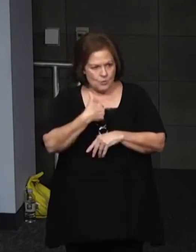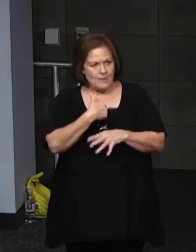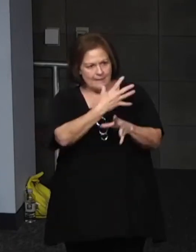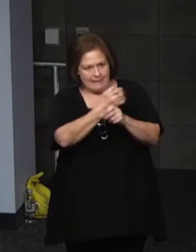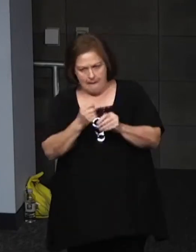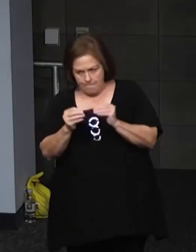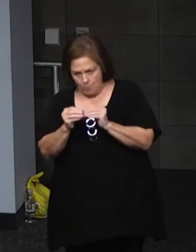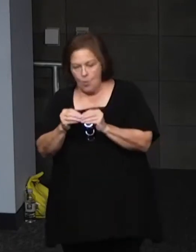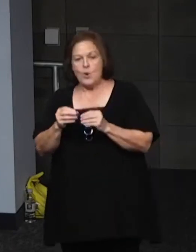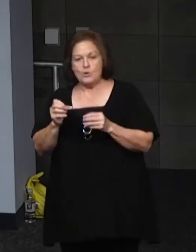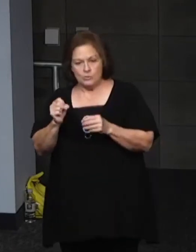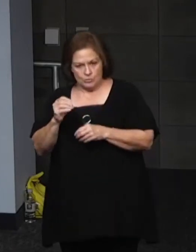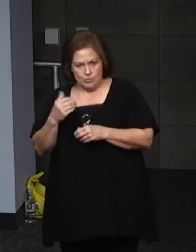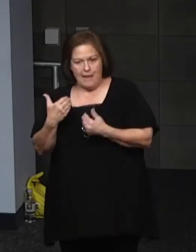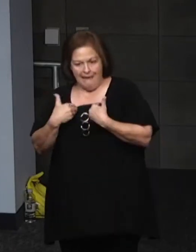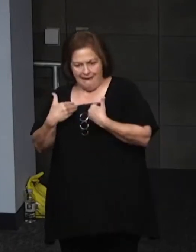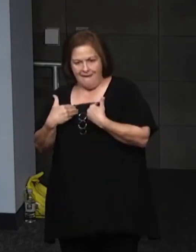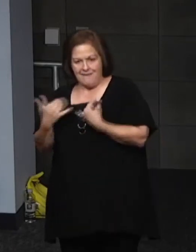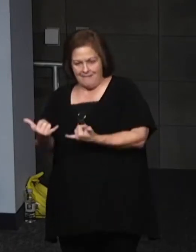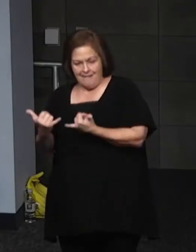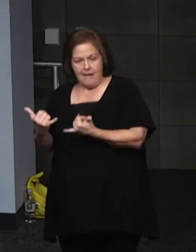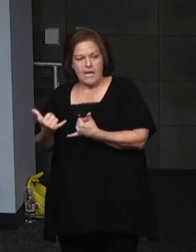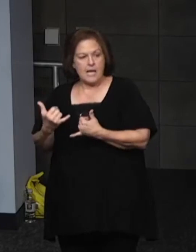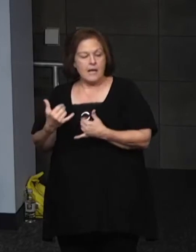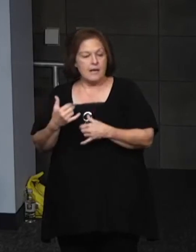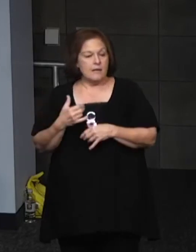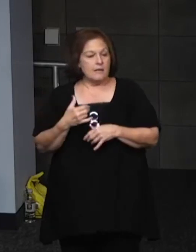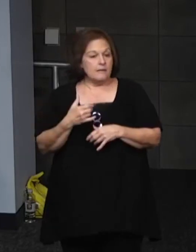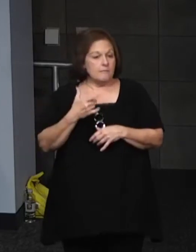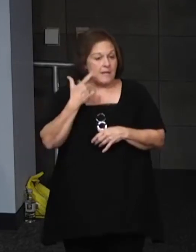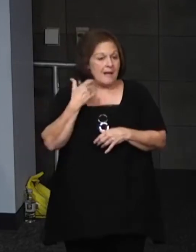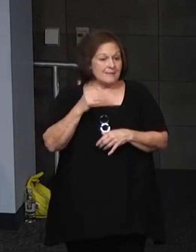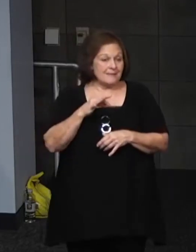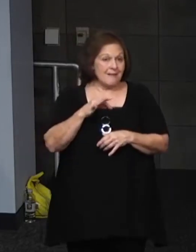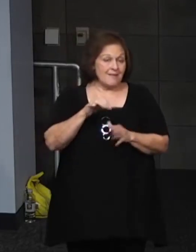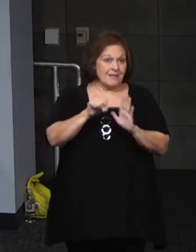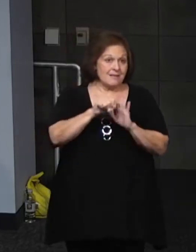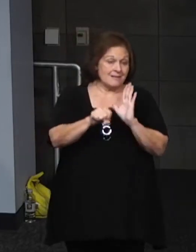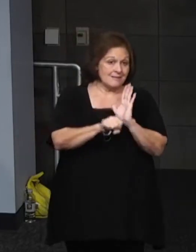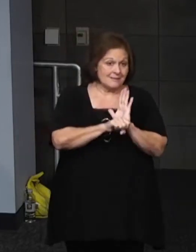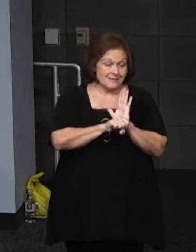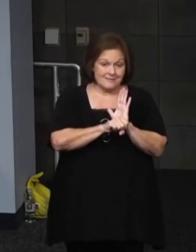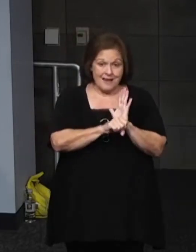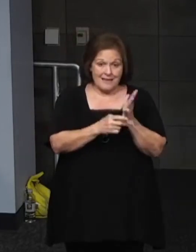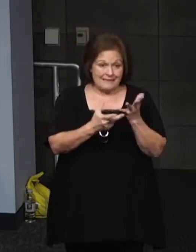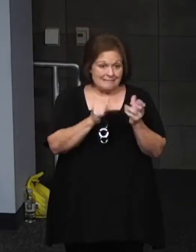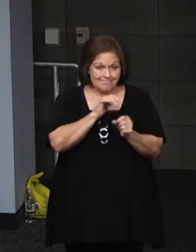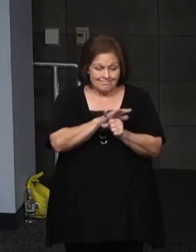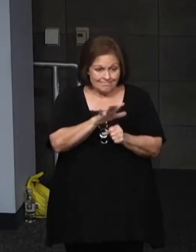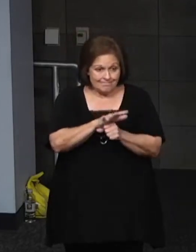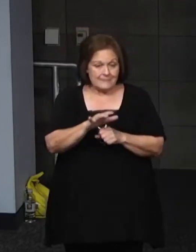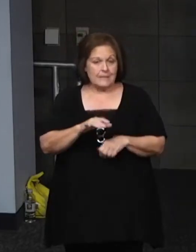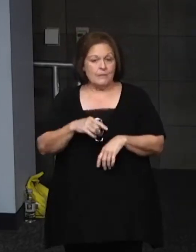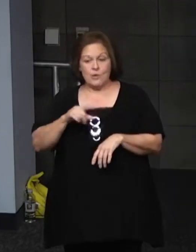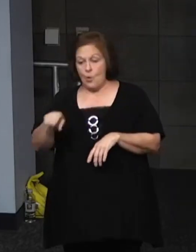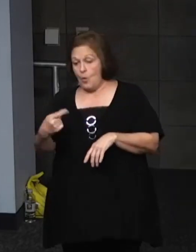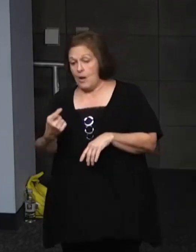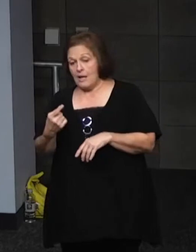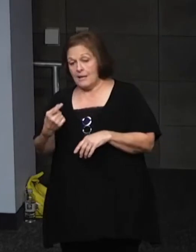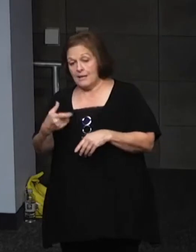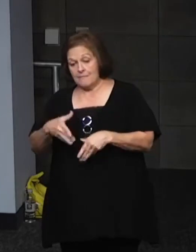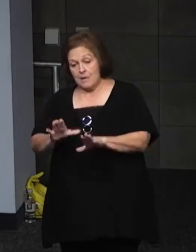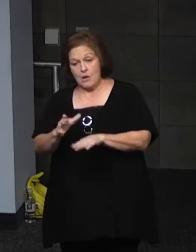running. And as much as possible, due to the kind of statewide shortage, we are still only allowing 1 tank